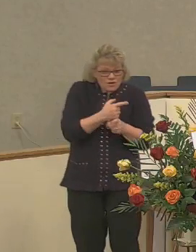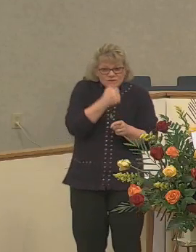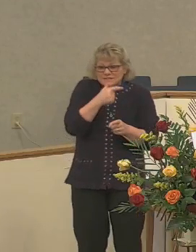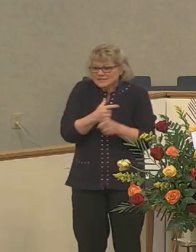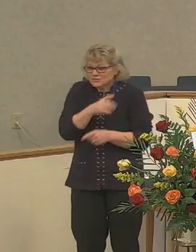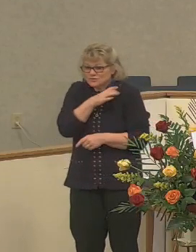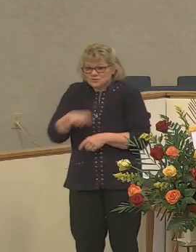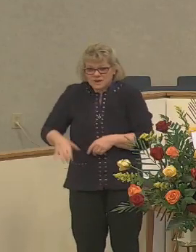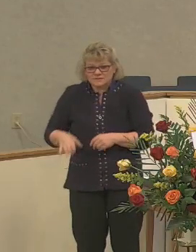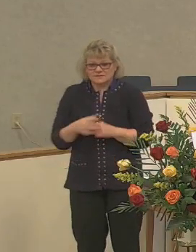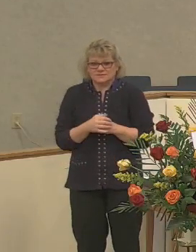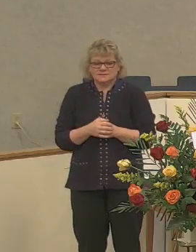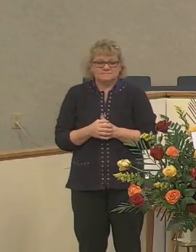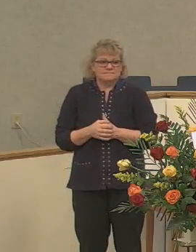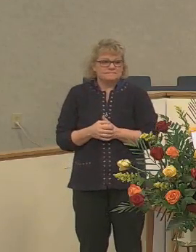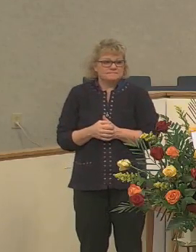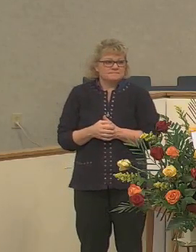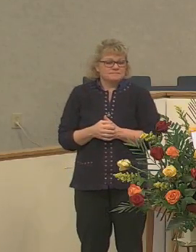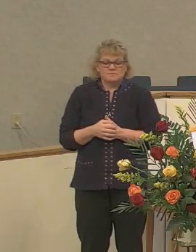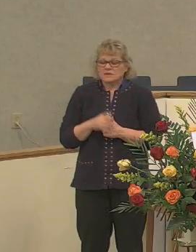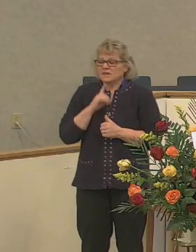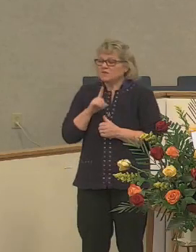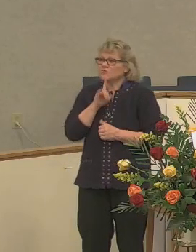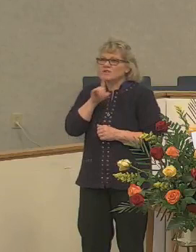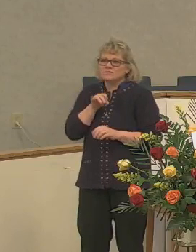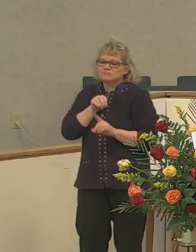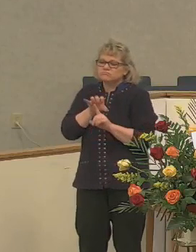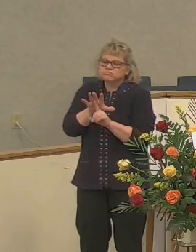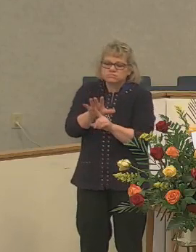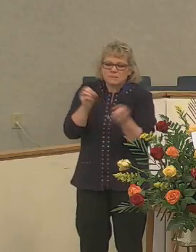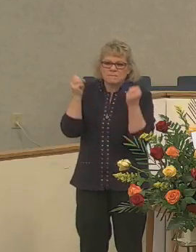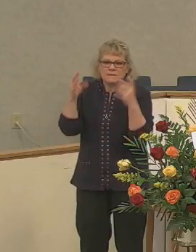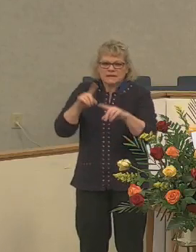Christ. He impacted a lot of preachers.